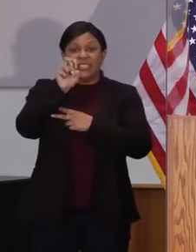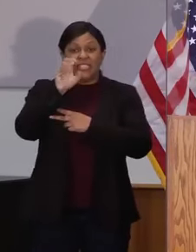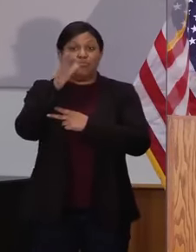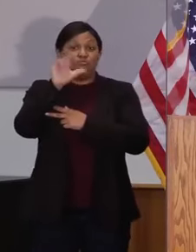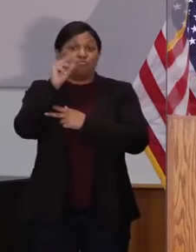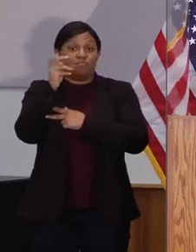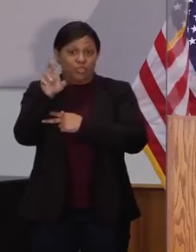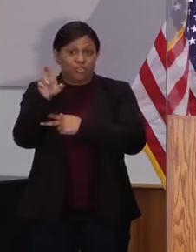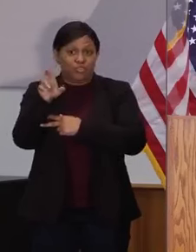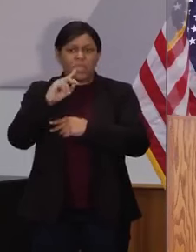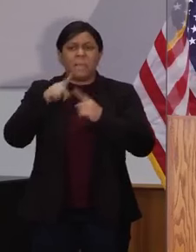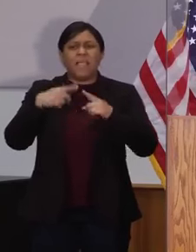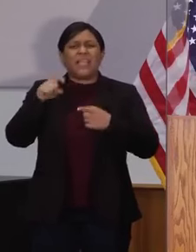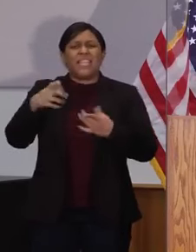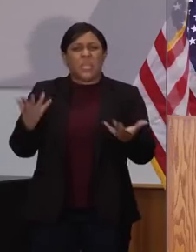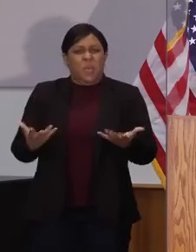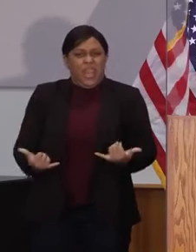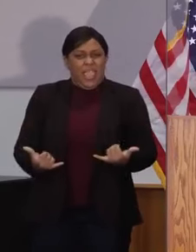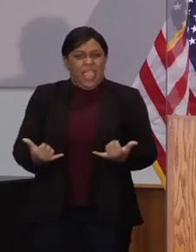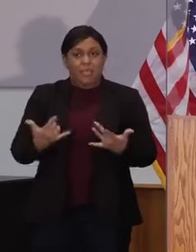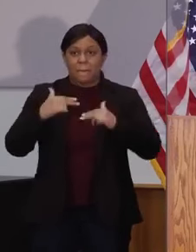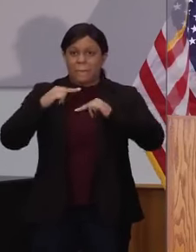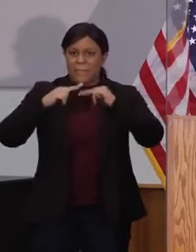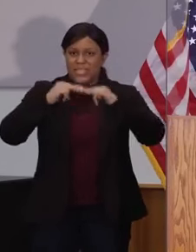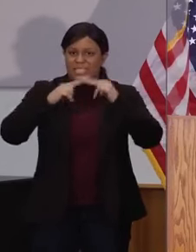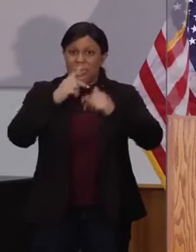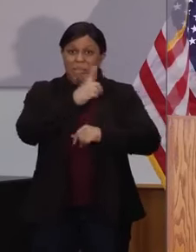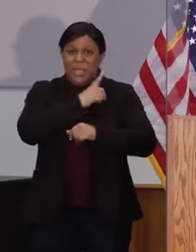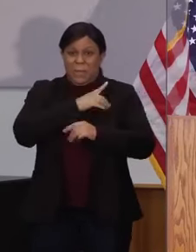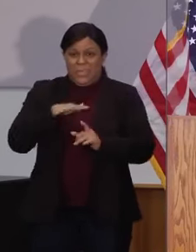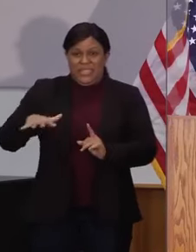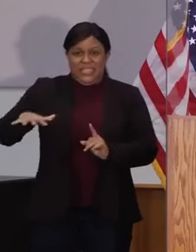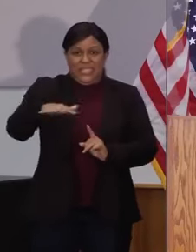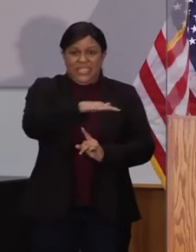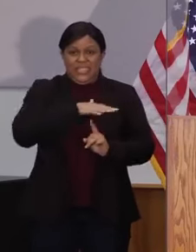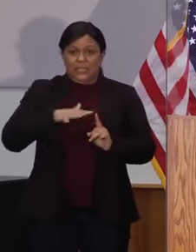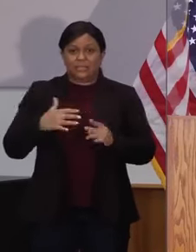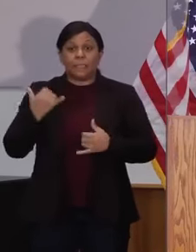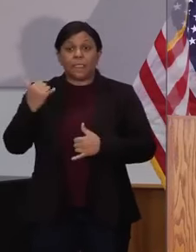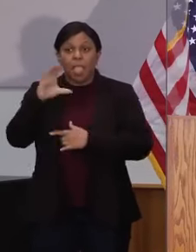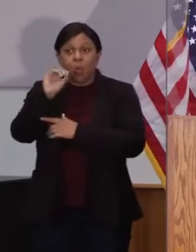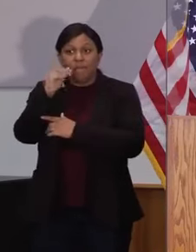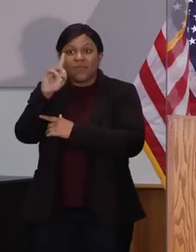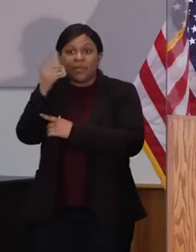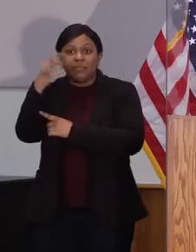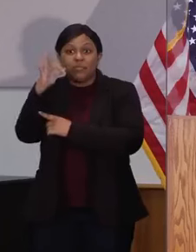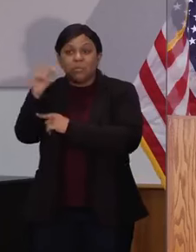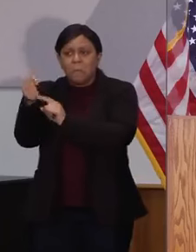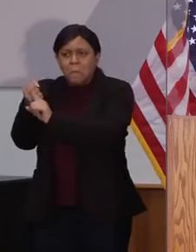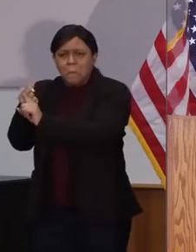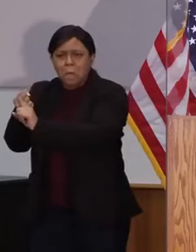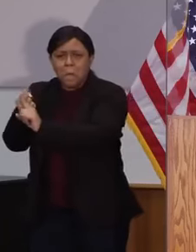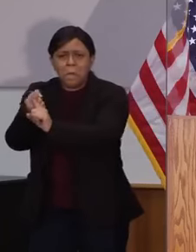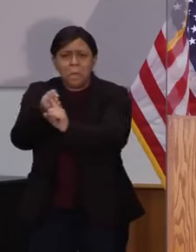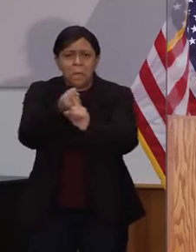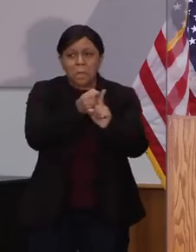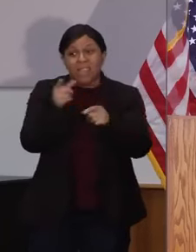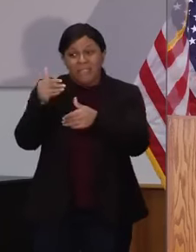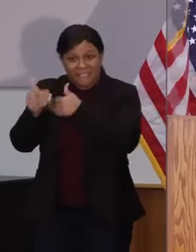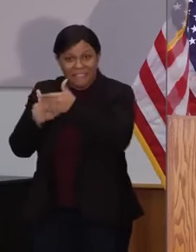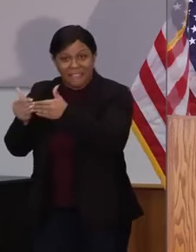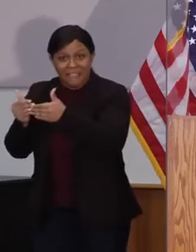rebuilding. And we're in a place where I think there's a lot of optimism where COVID-19 is at, where we're moving with vaccinations, that this reemergence